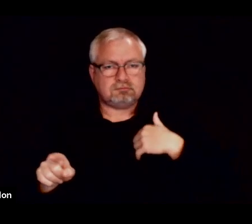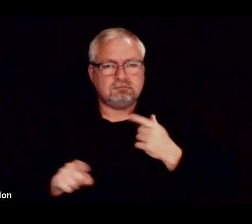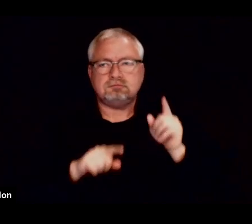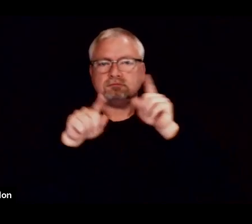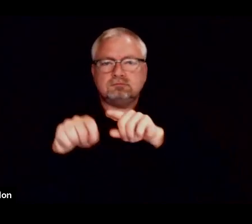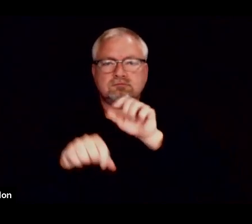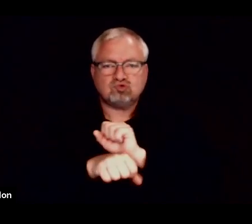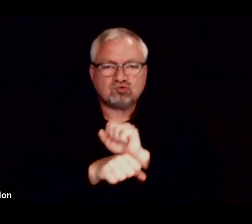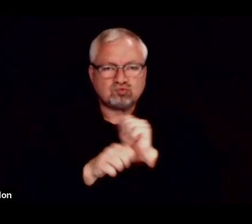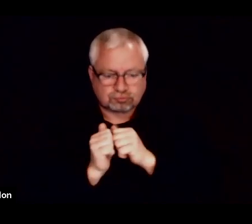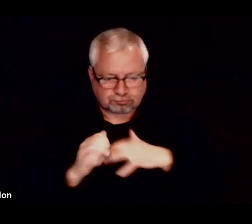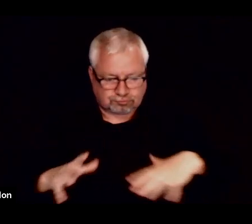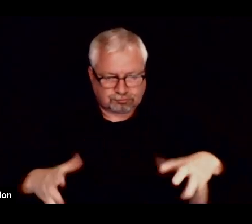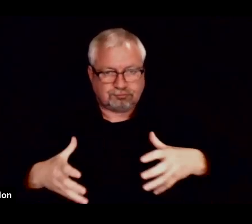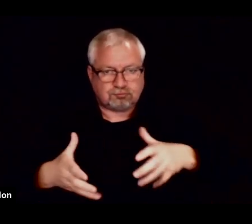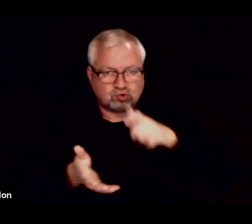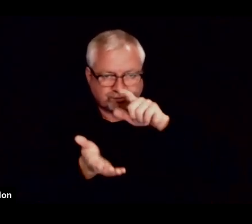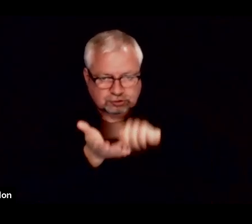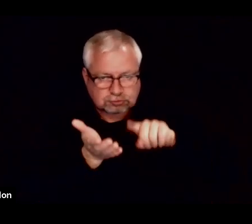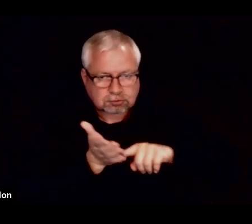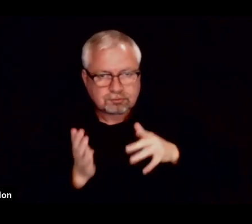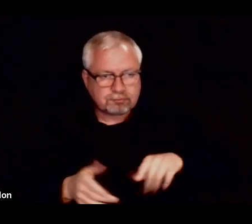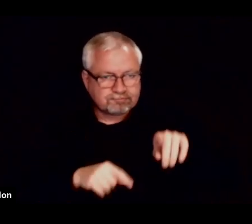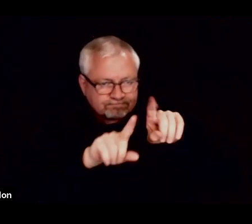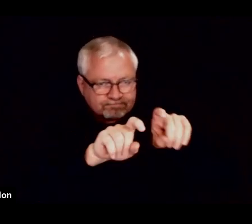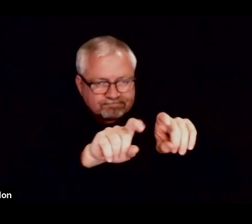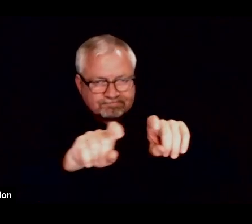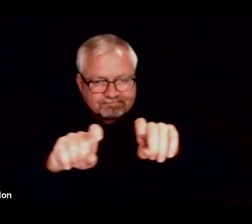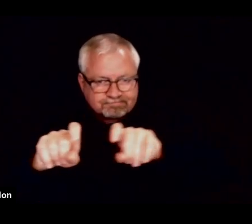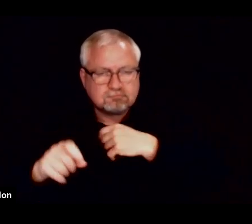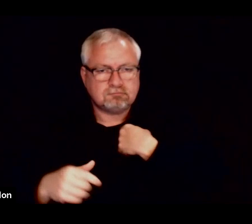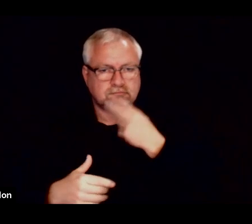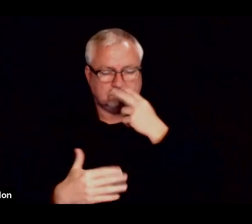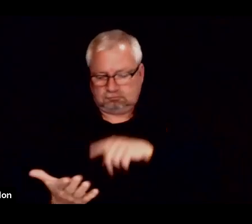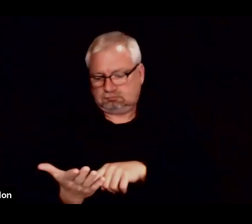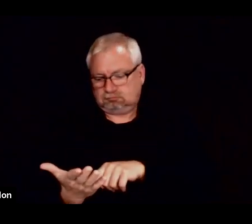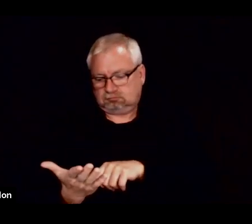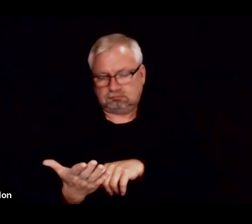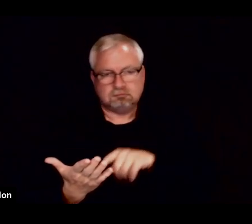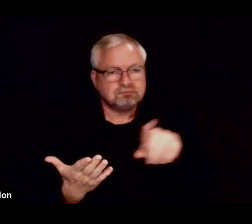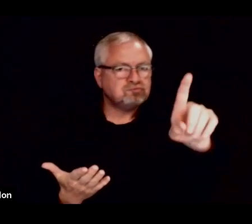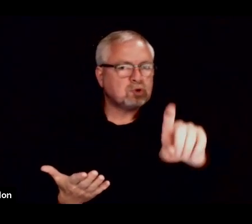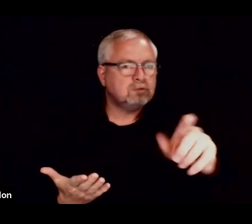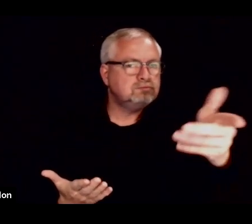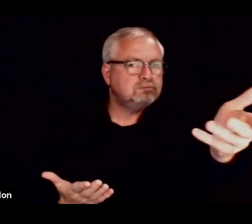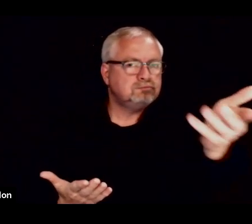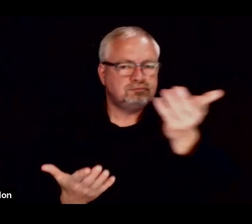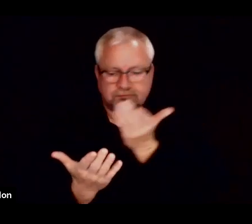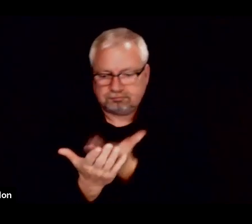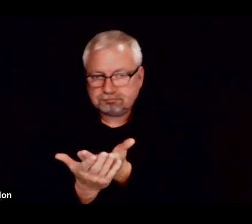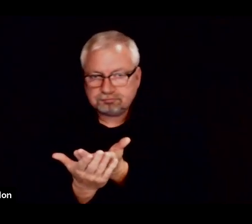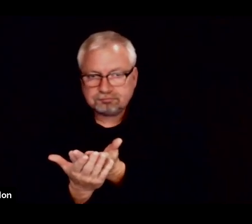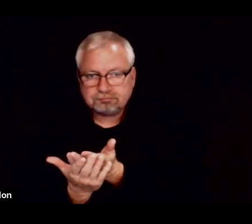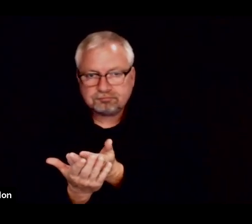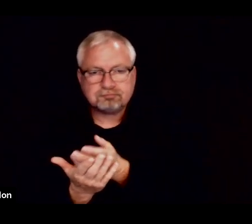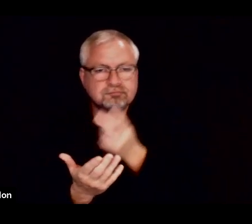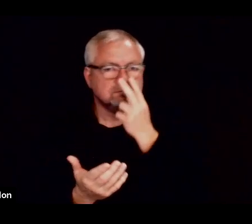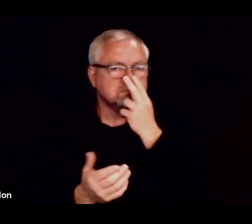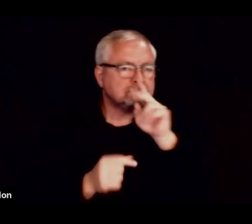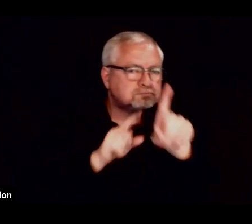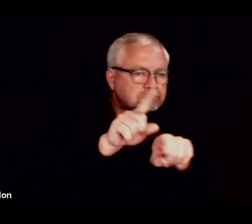survey that looks and evaluates physical health, mental health, economic security, and